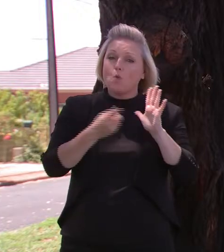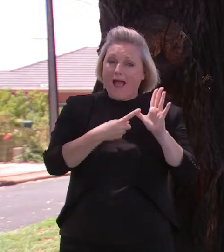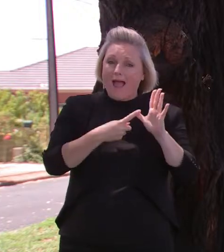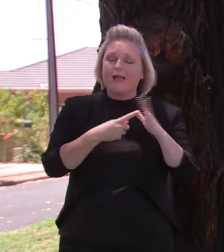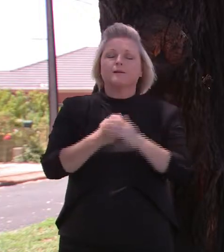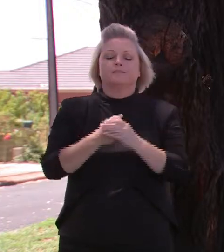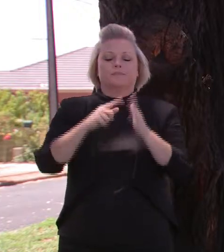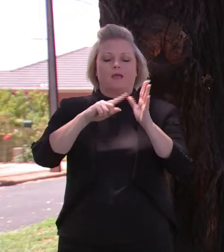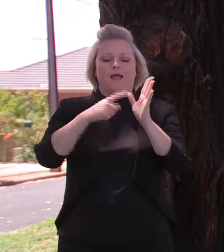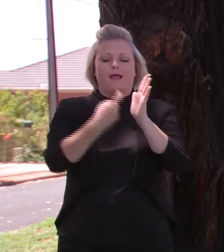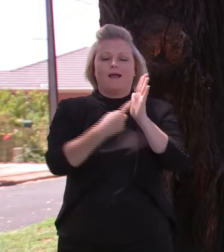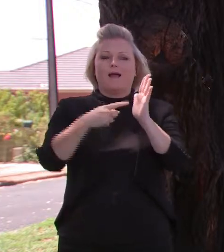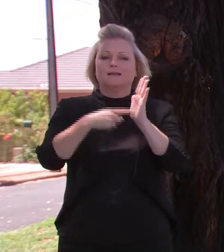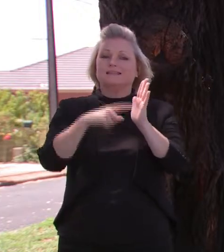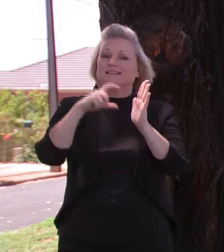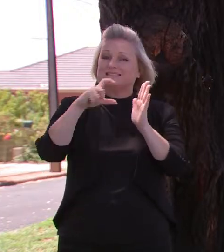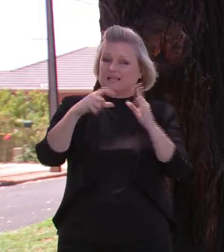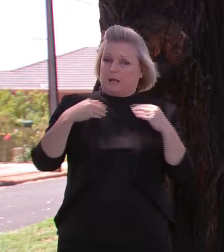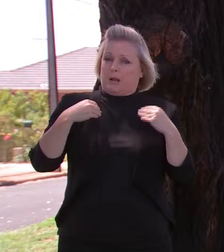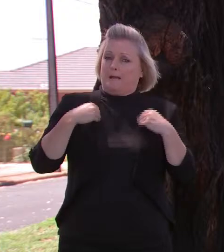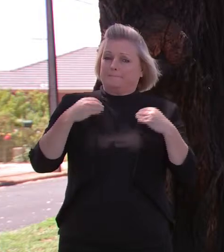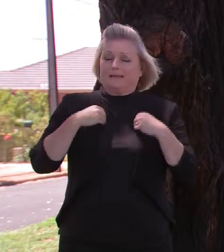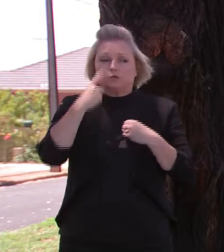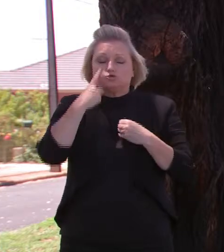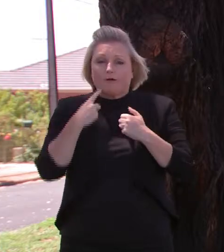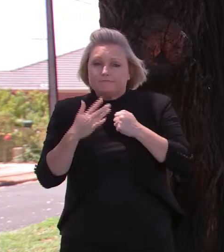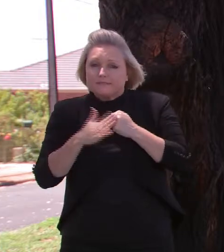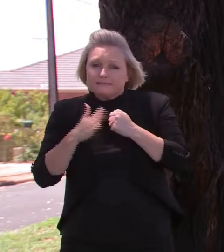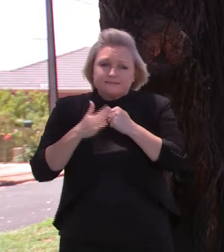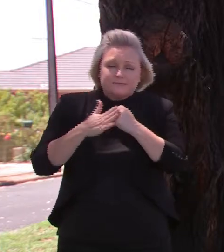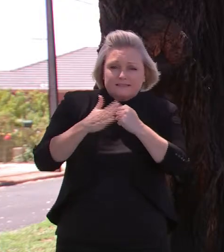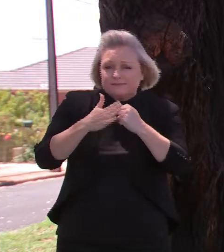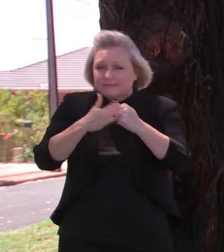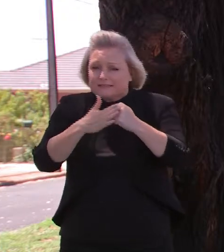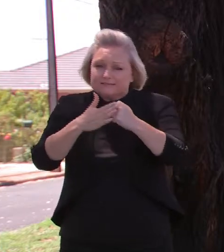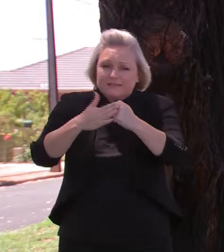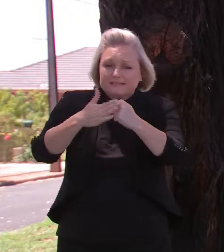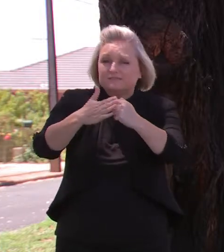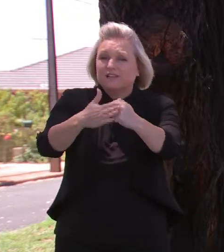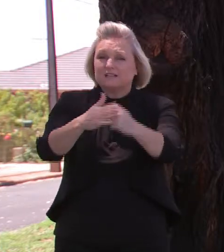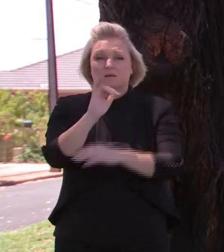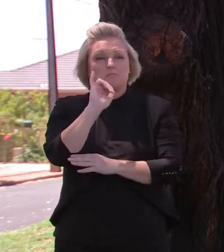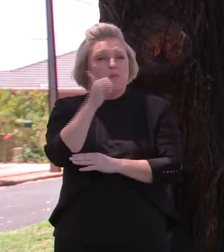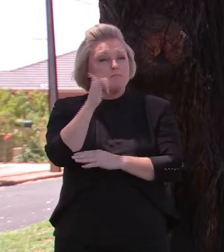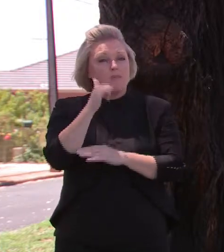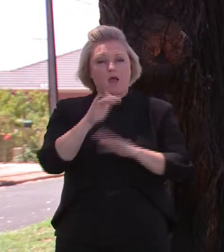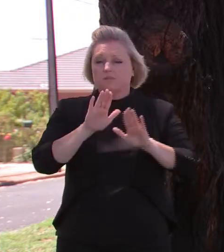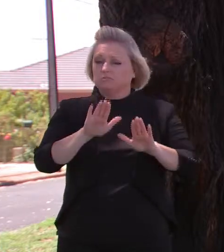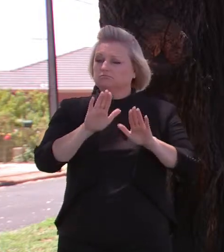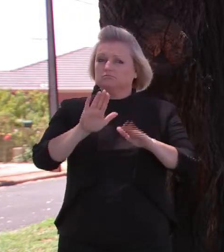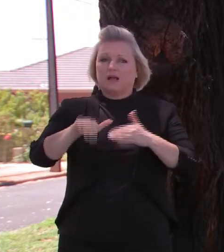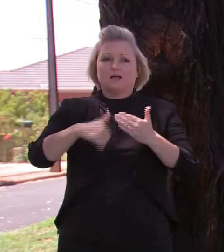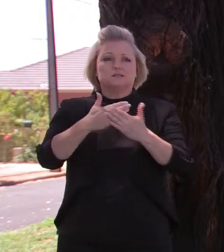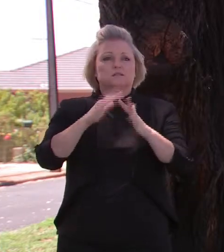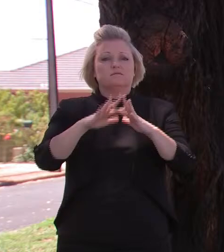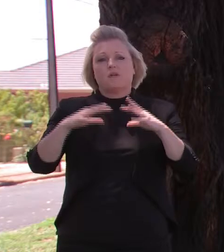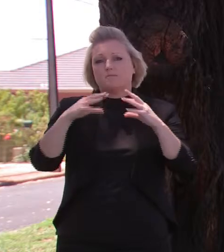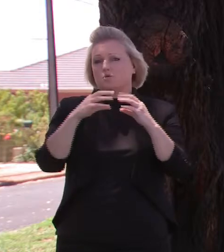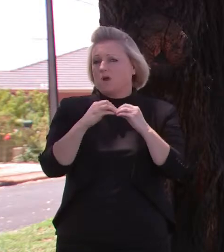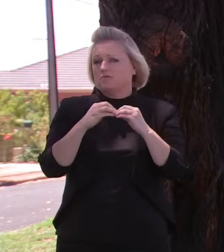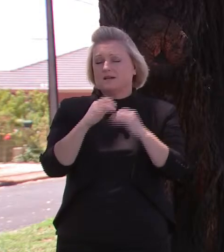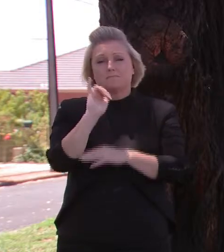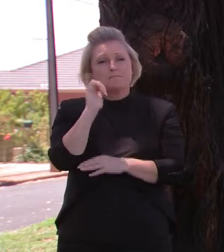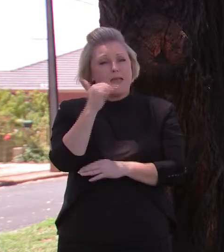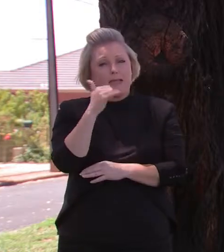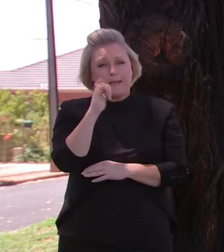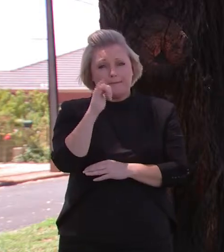very unlikely that we're going to have resumed services until the middle of February. In fact, the date that we received this morning had been